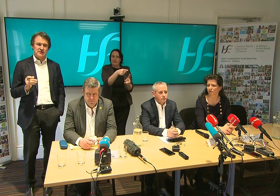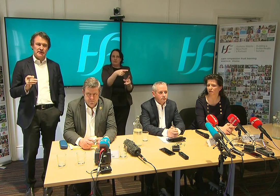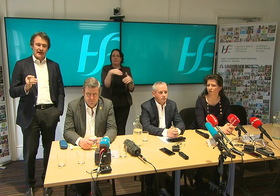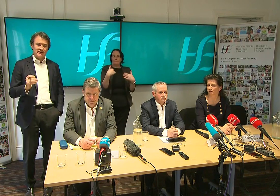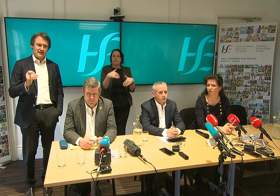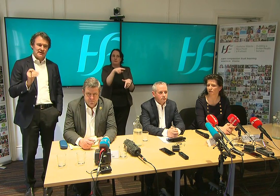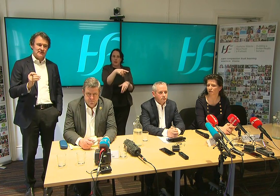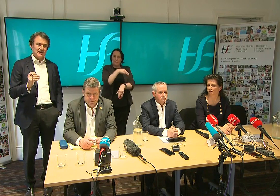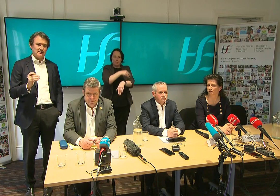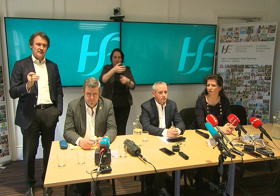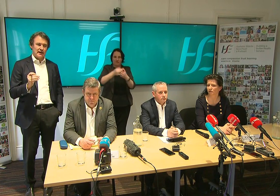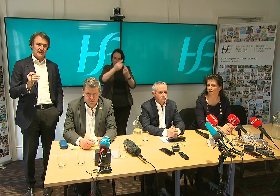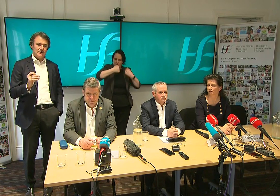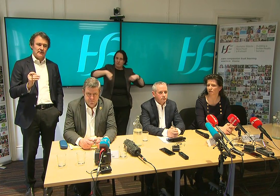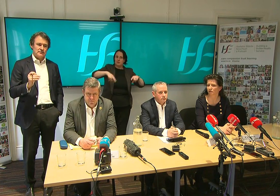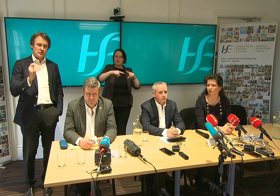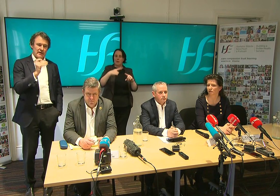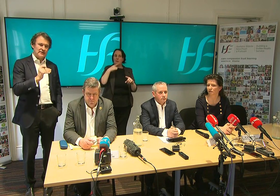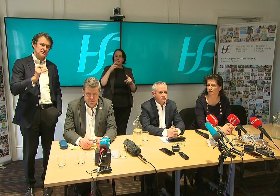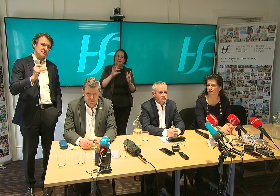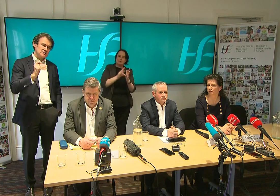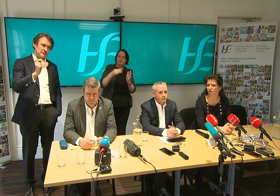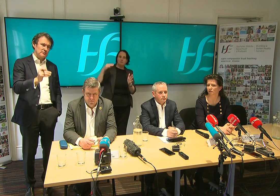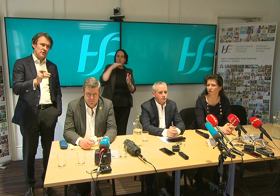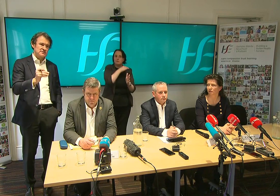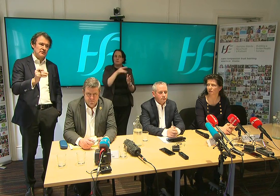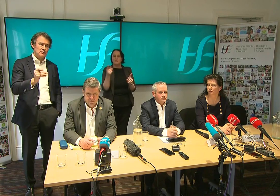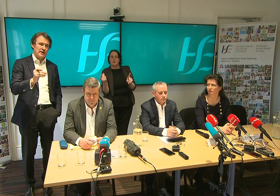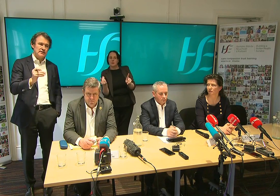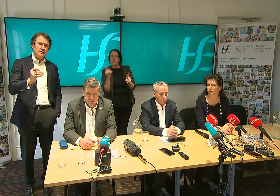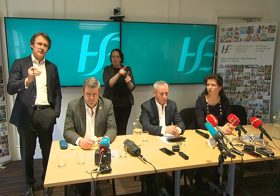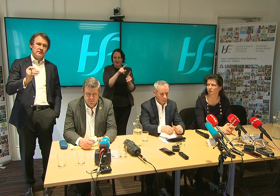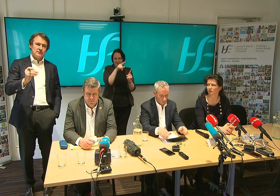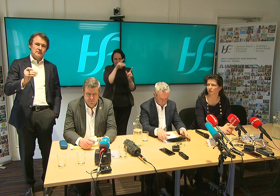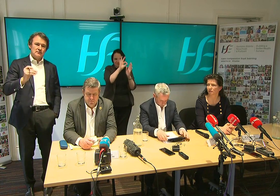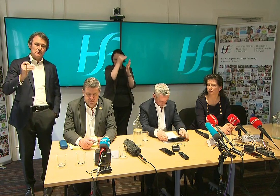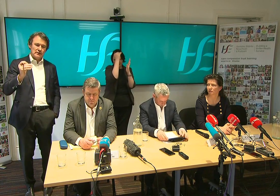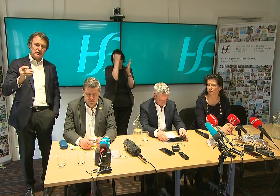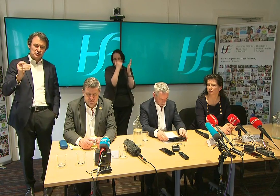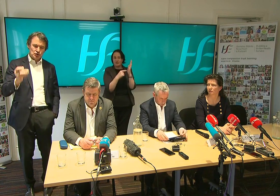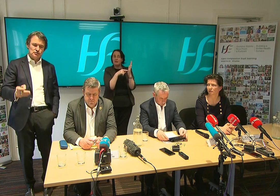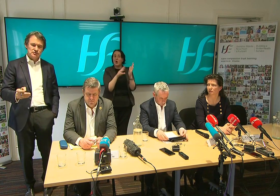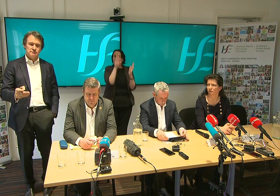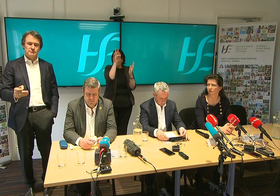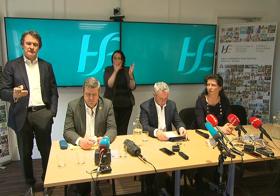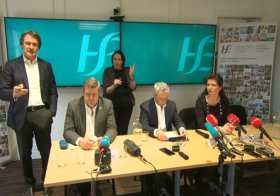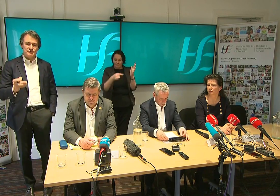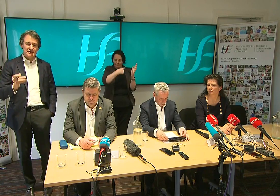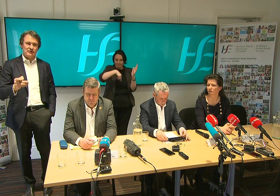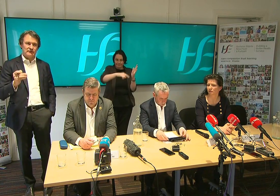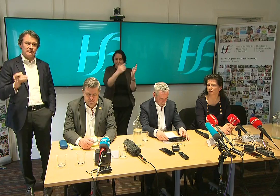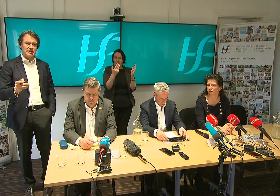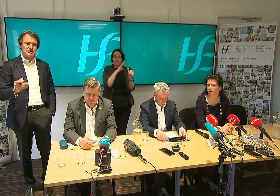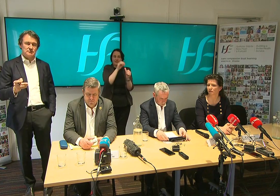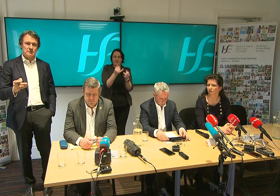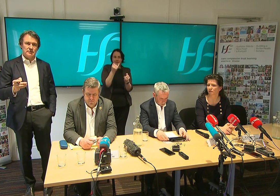for us. I think the key thing, to go back to some of the points about why we don't provide